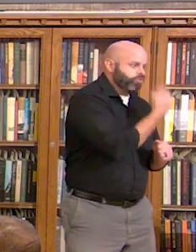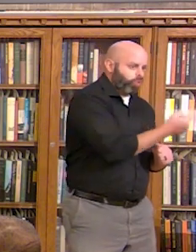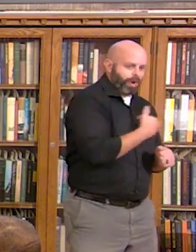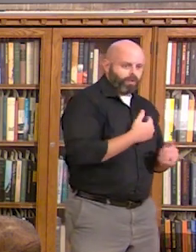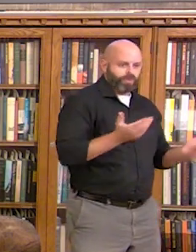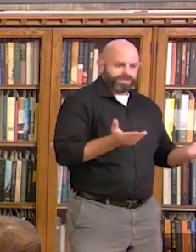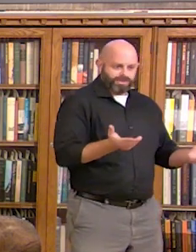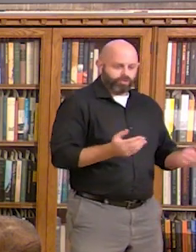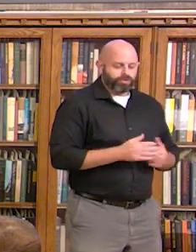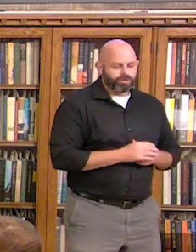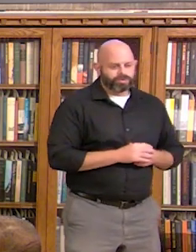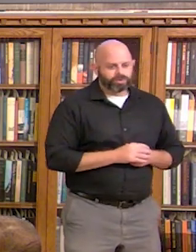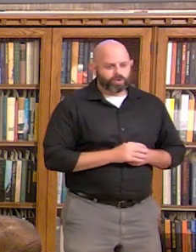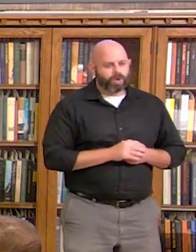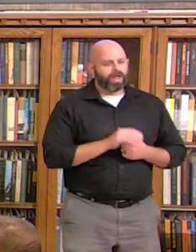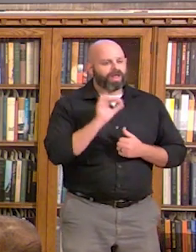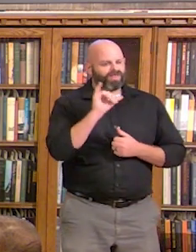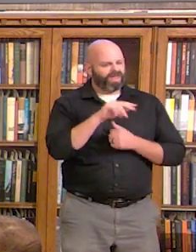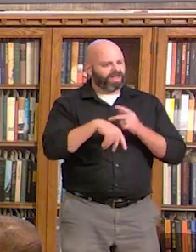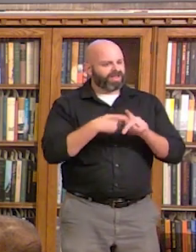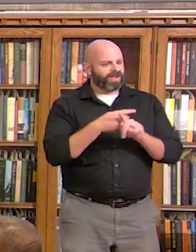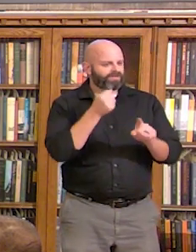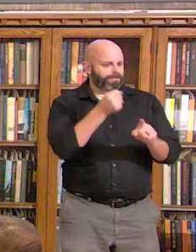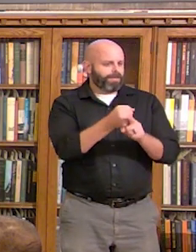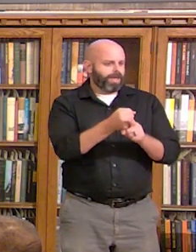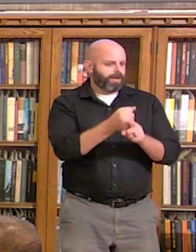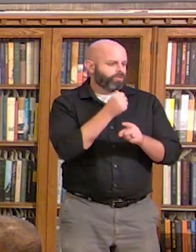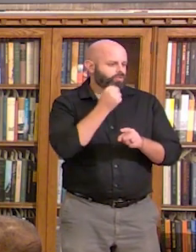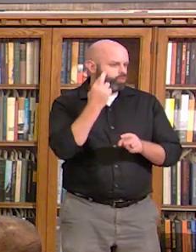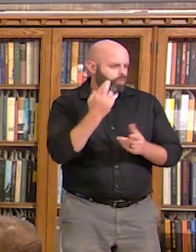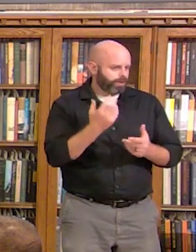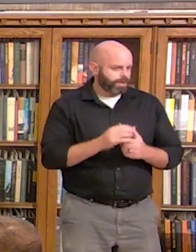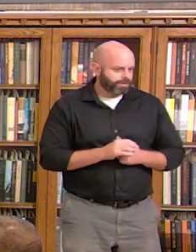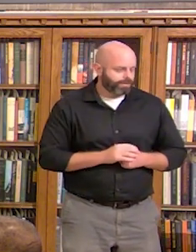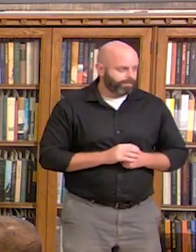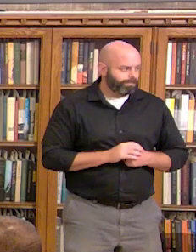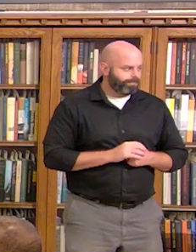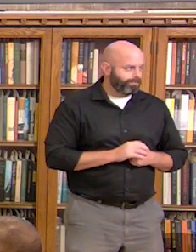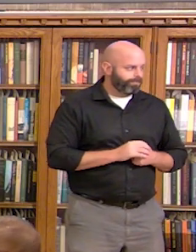know it's that kind of an impact that you can have if you don't even realize